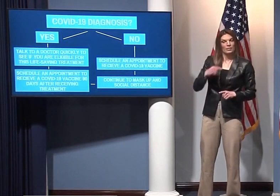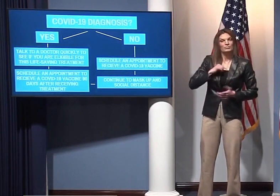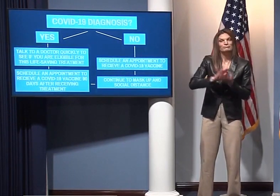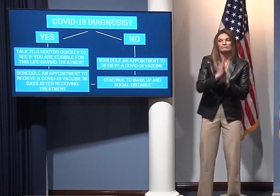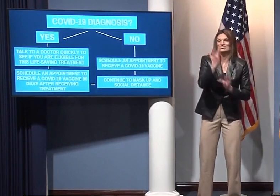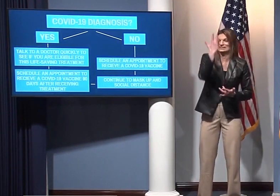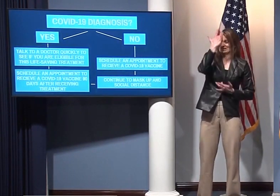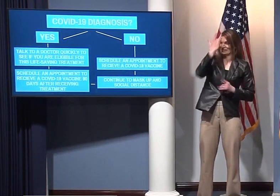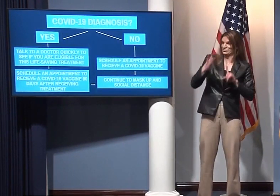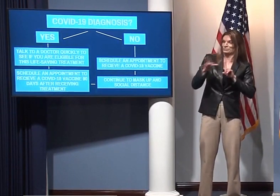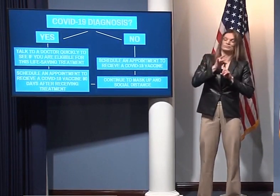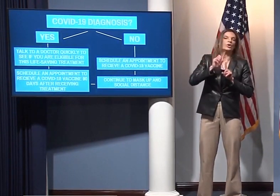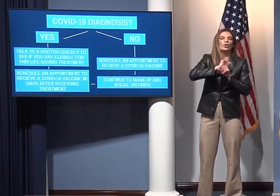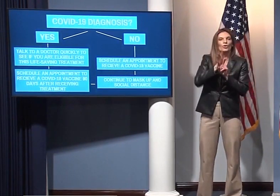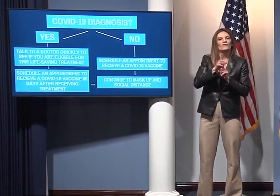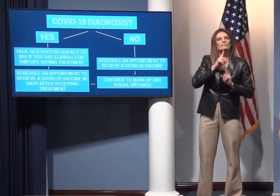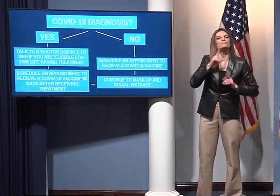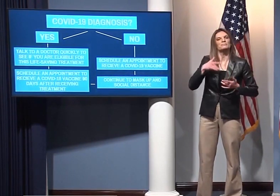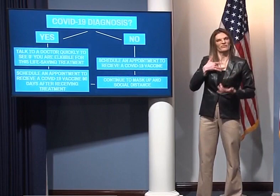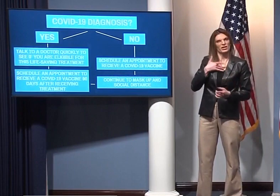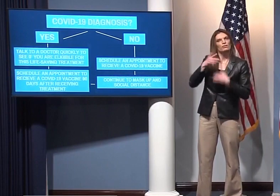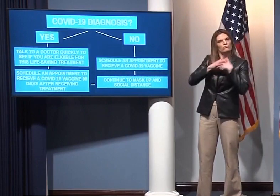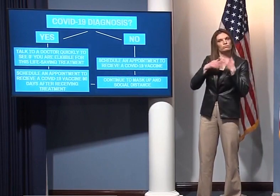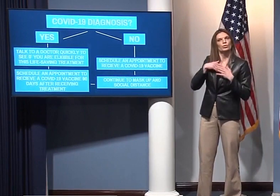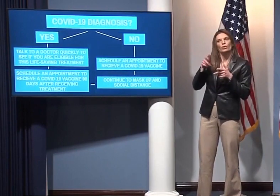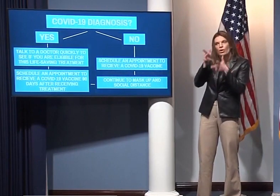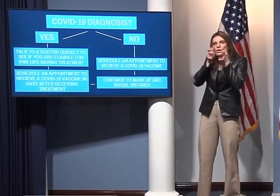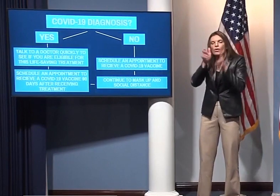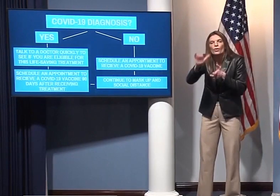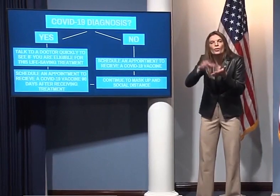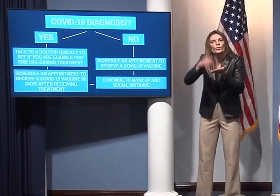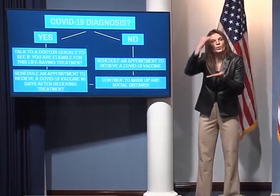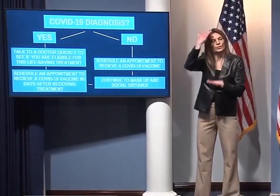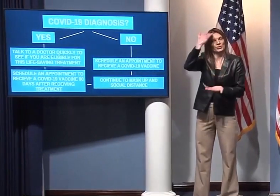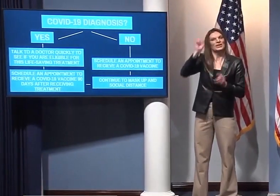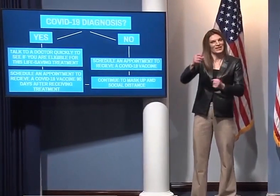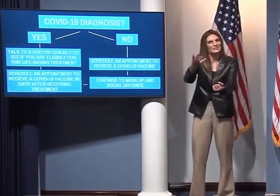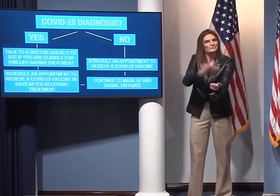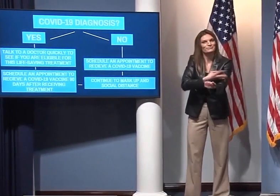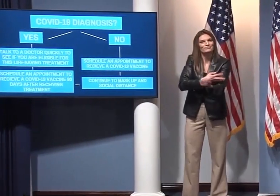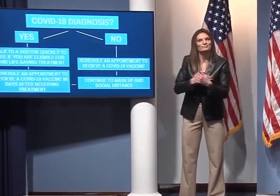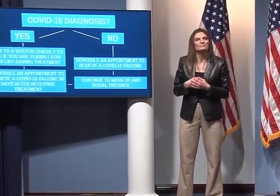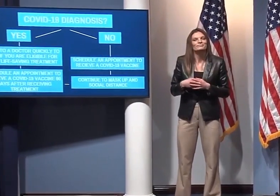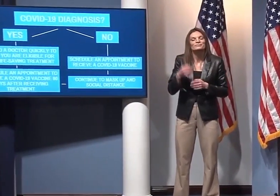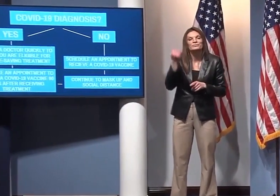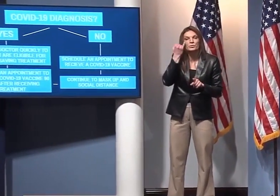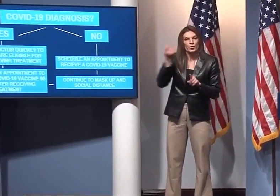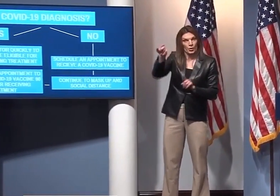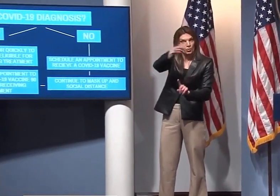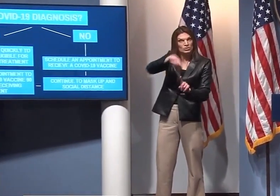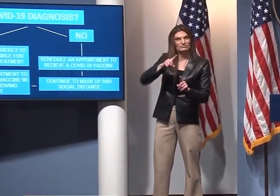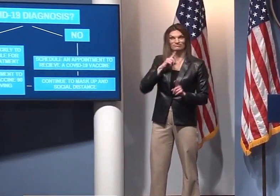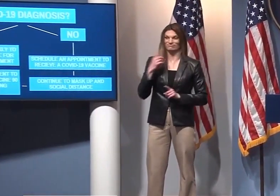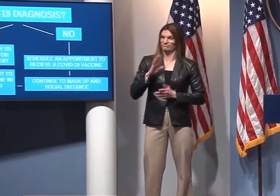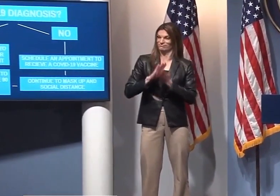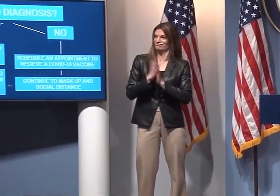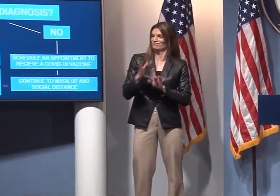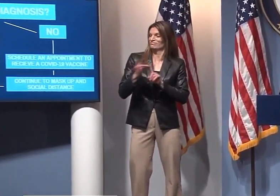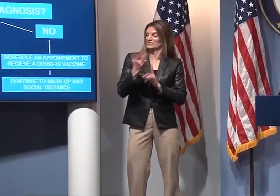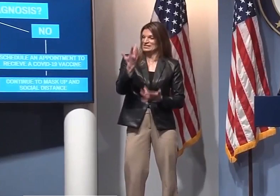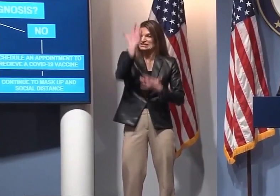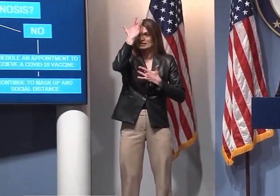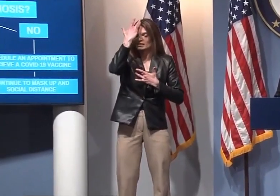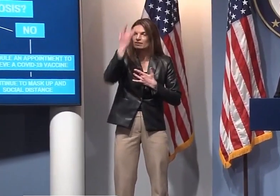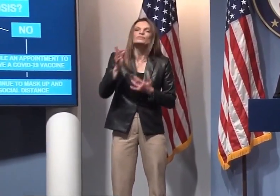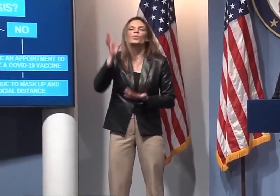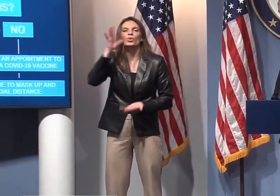with demand. The federal government has made therapeutic treatments free for all Americans who are eligible. There are currently still